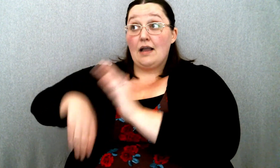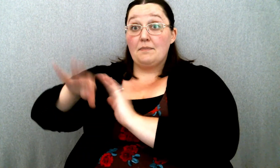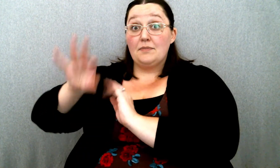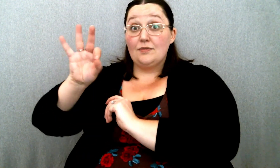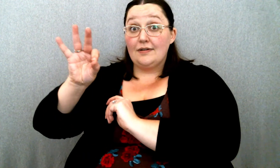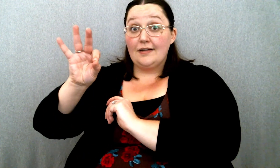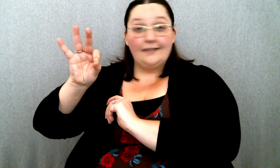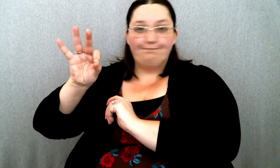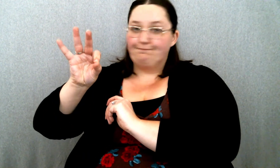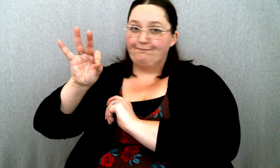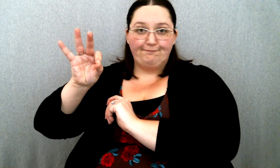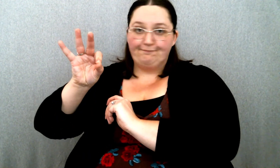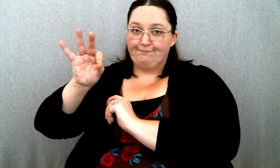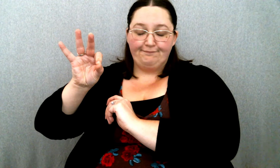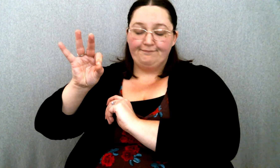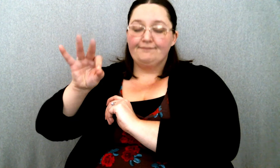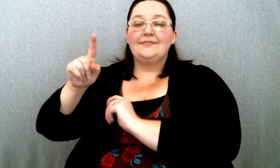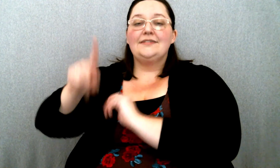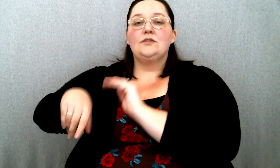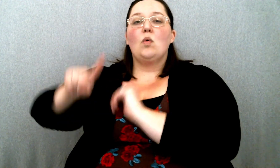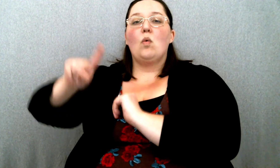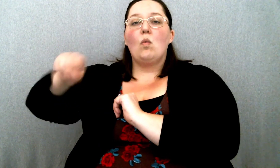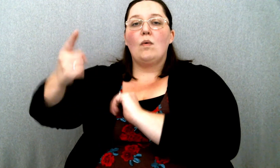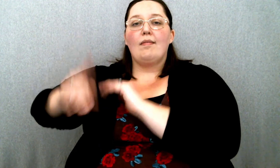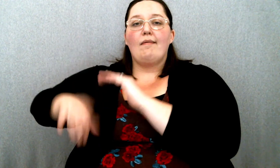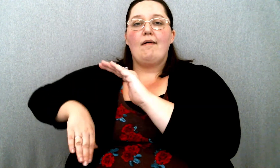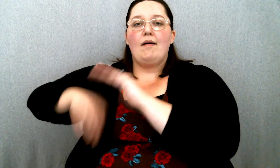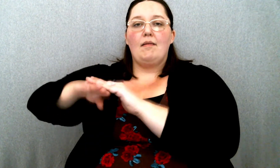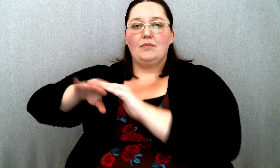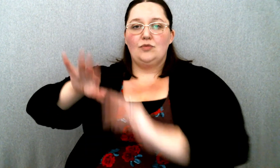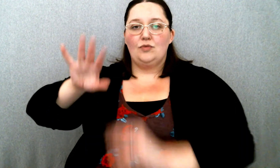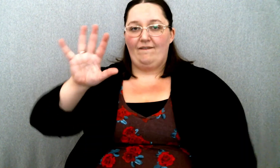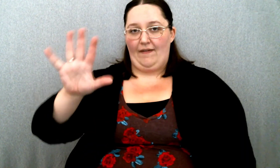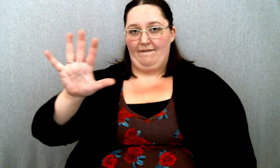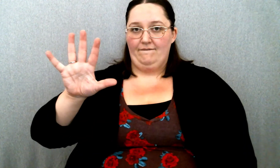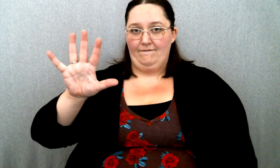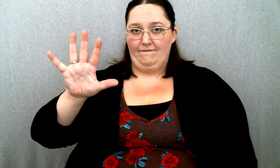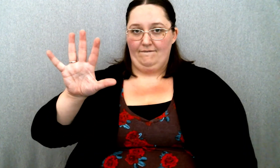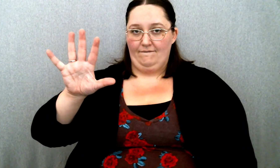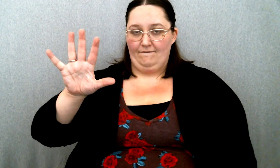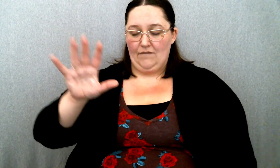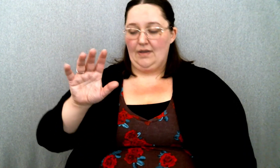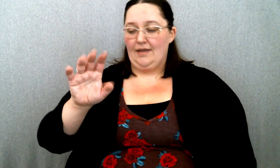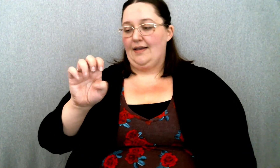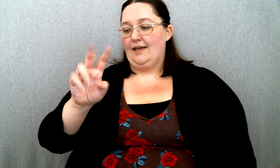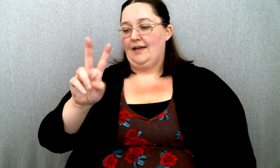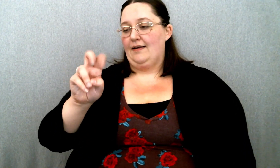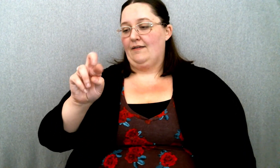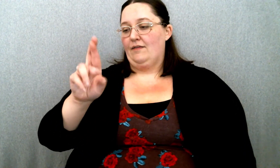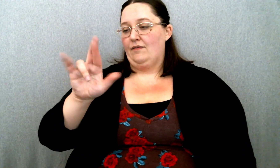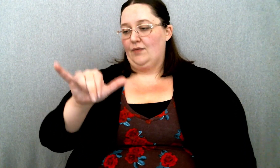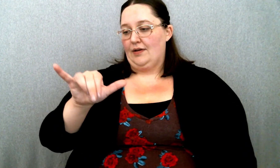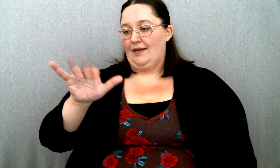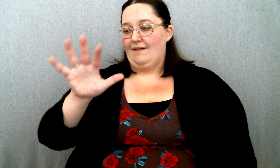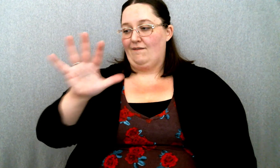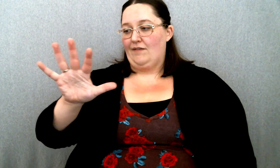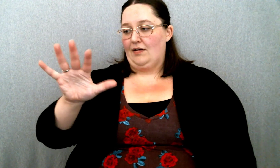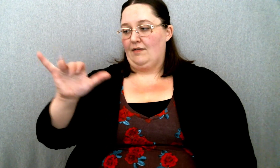This sign does not go up to 9 for number incorporation. It will only go up to the number 5. Every